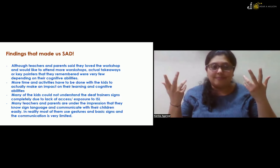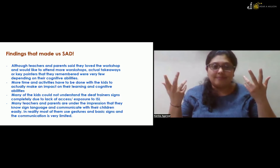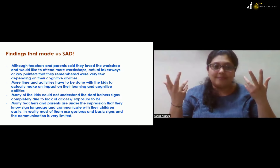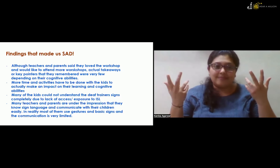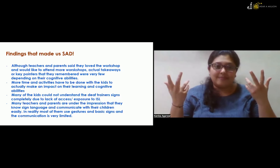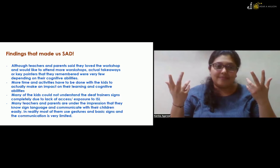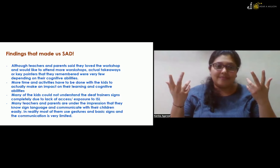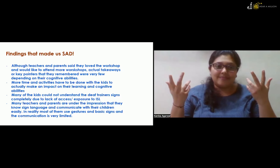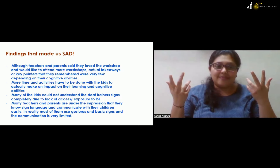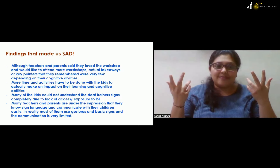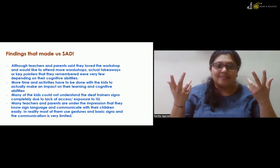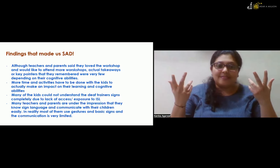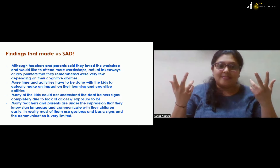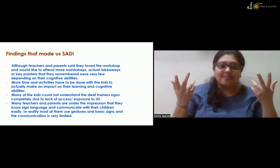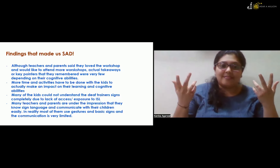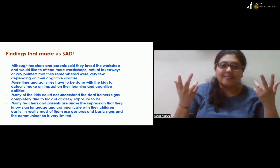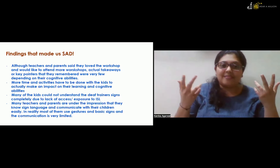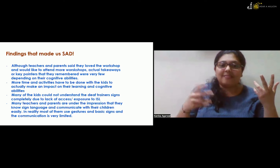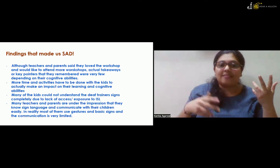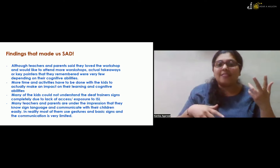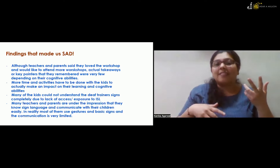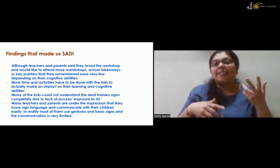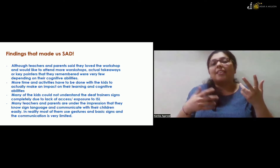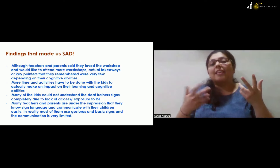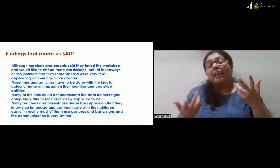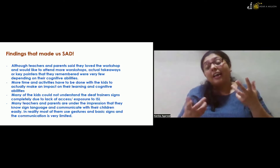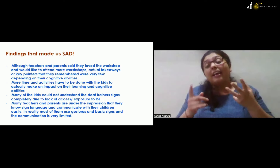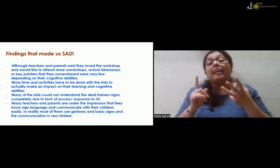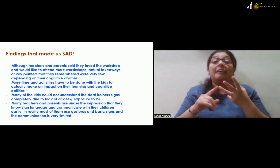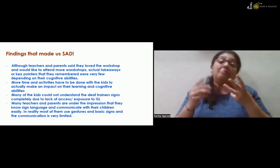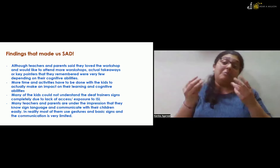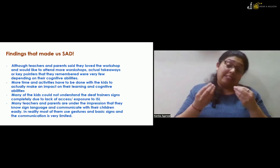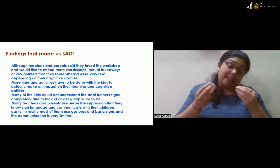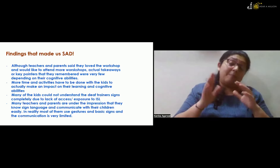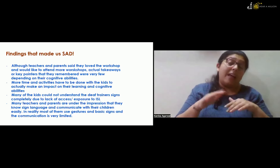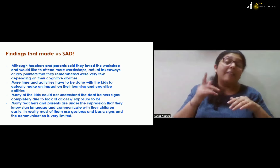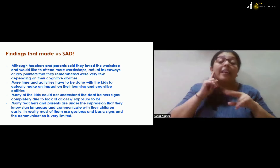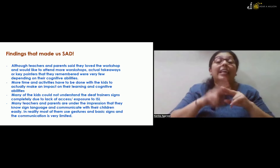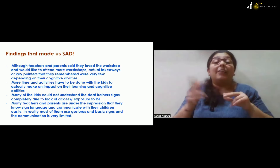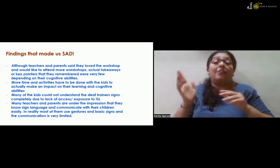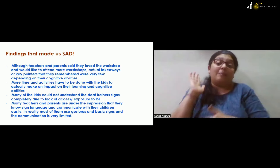or 2 hour only, which they wanted more of it. They wanted more time and activities.